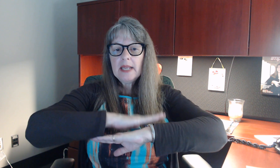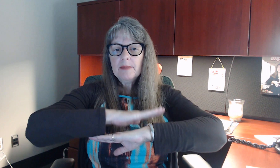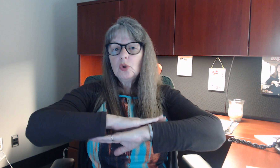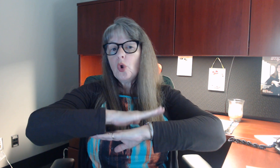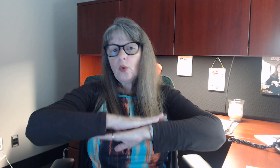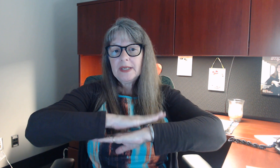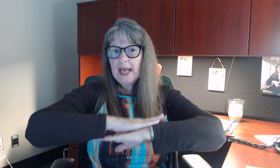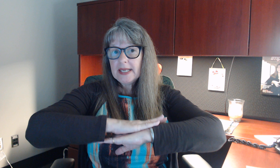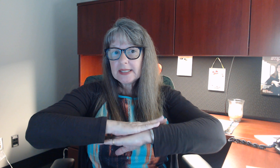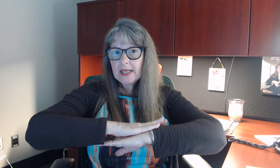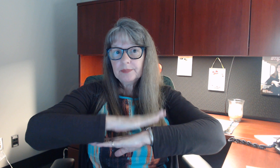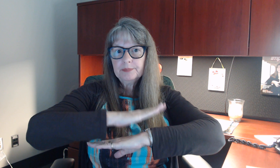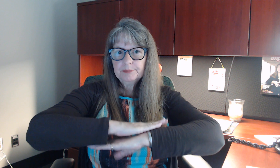Table or a desk.